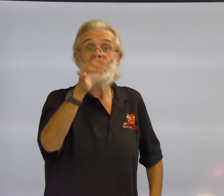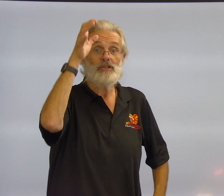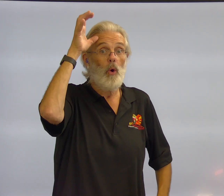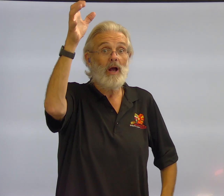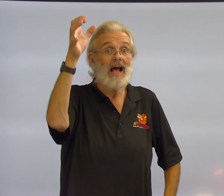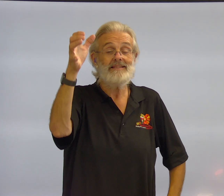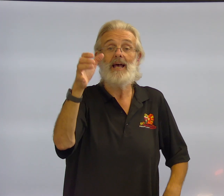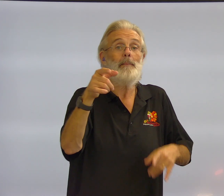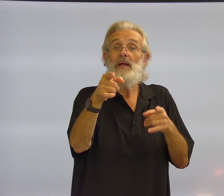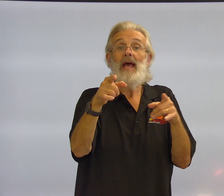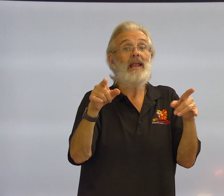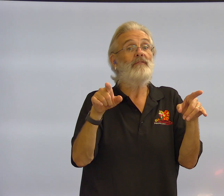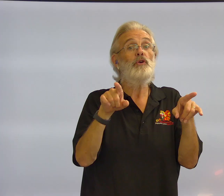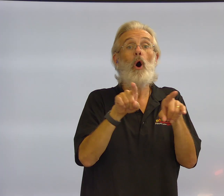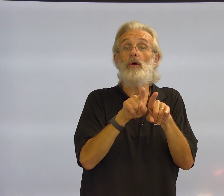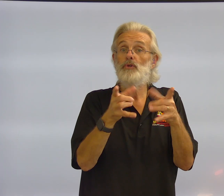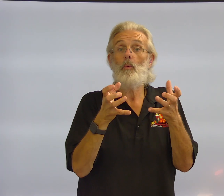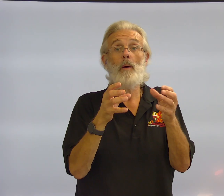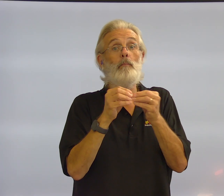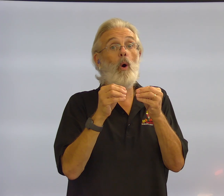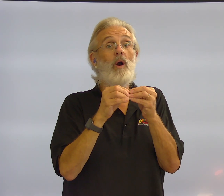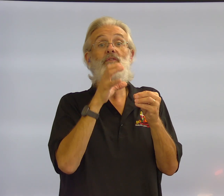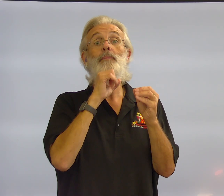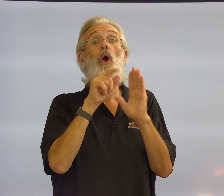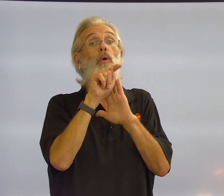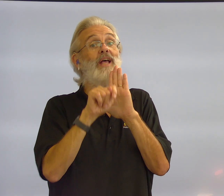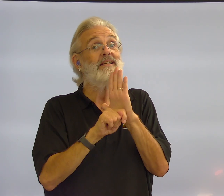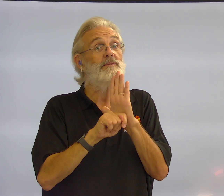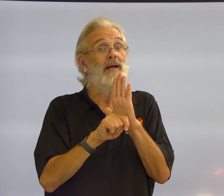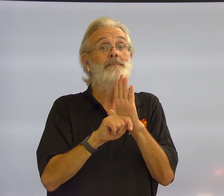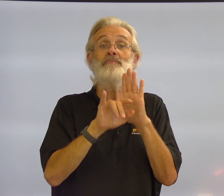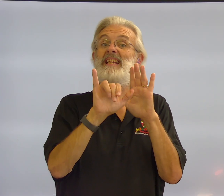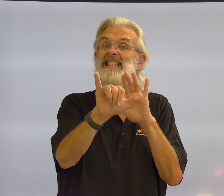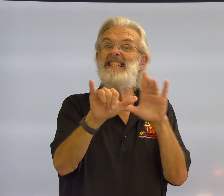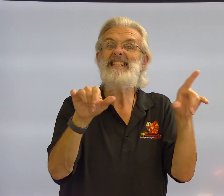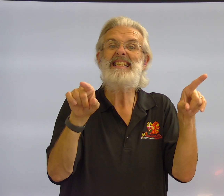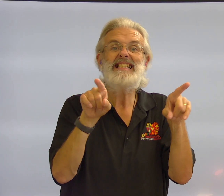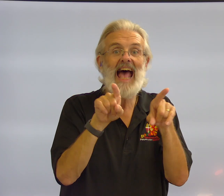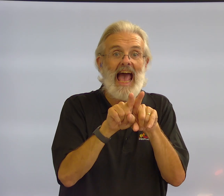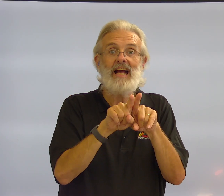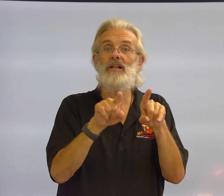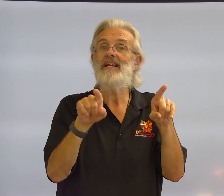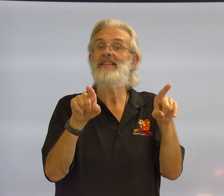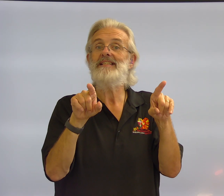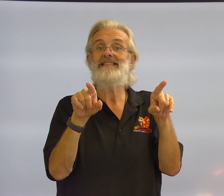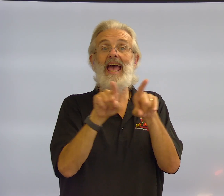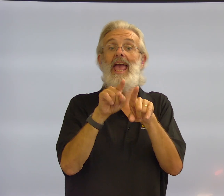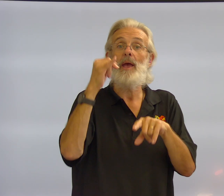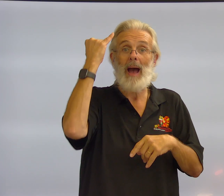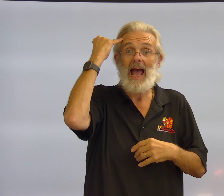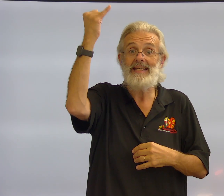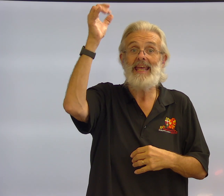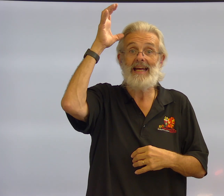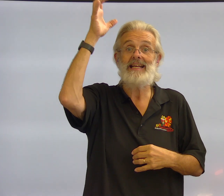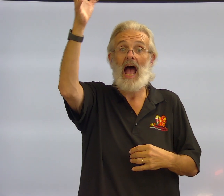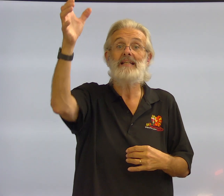whole concept, and if you also want more from the Old Testament, this is exactly the same idea and